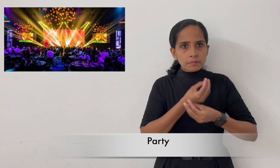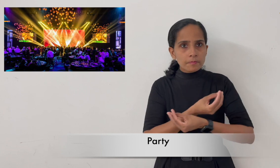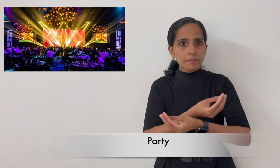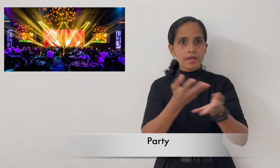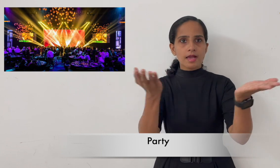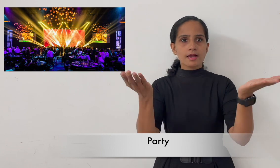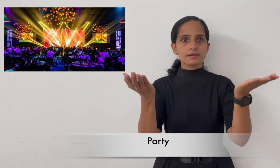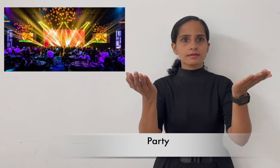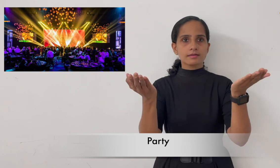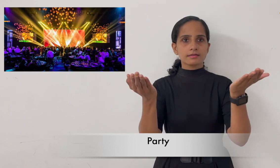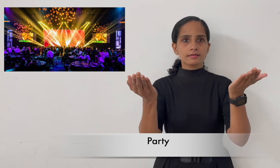Party.